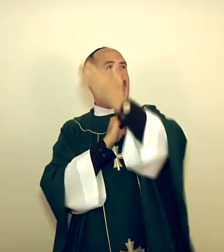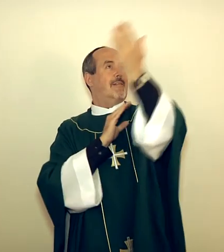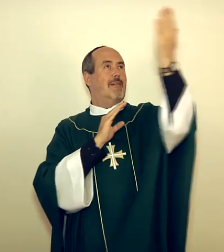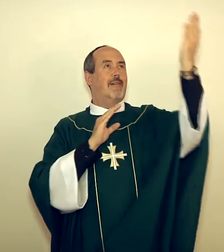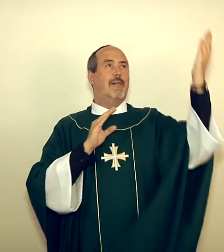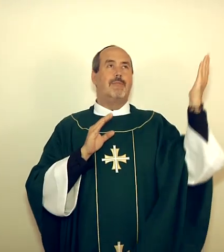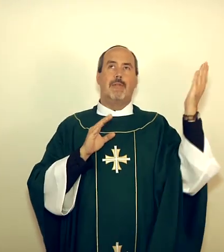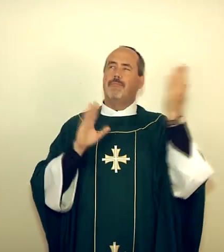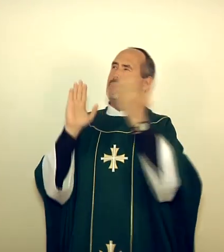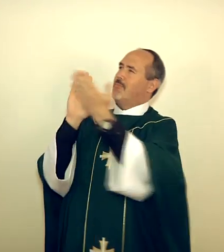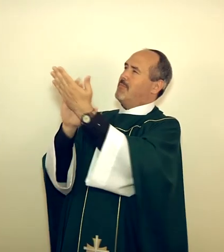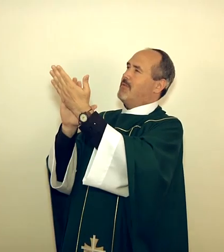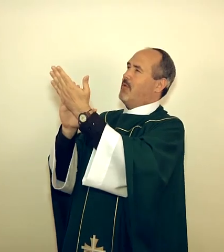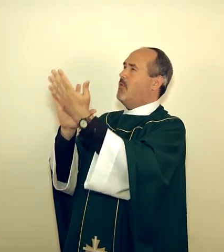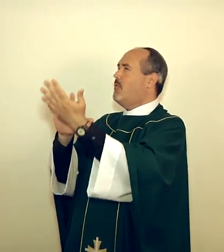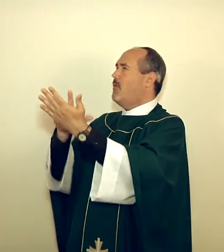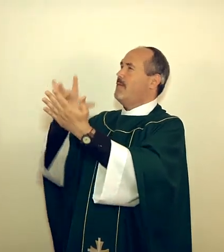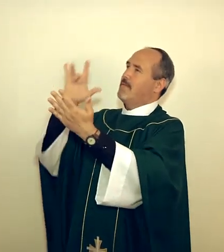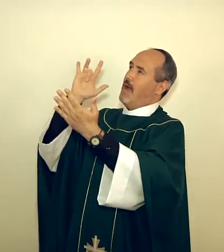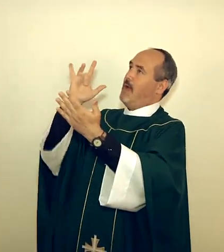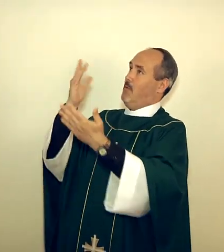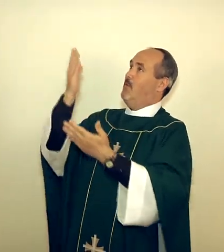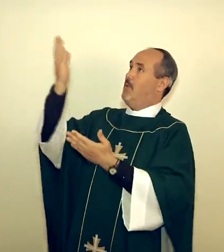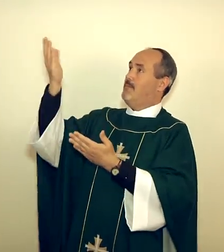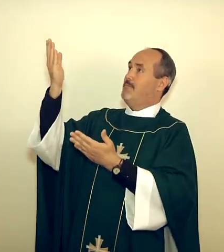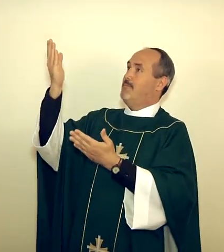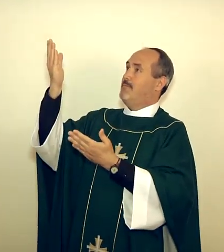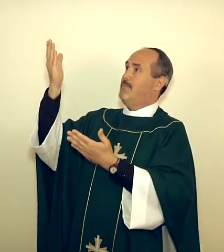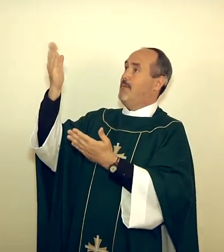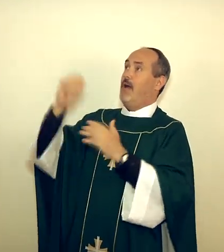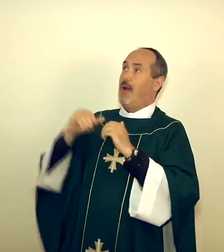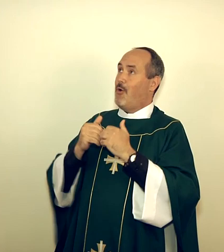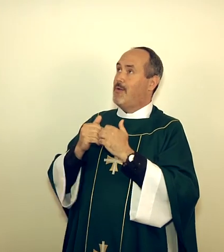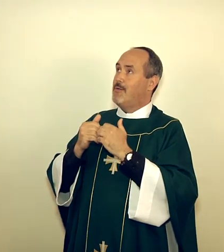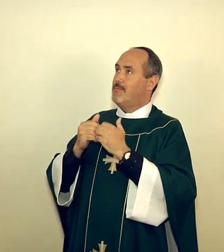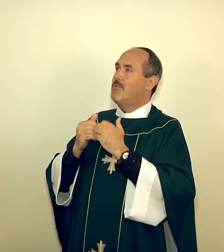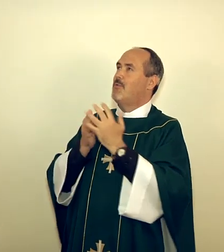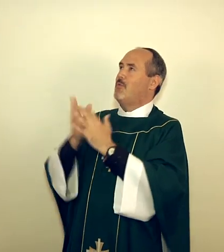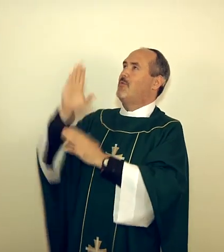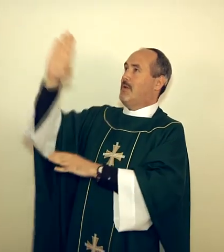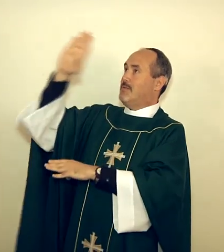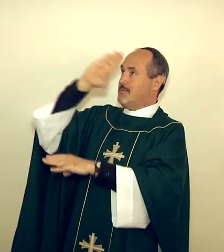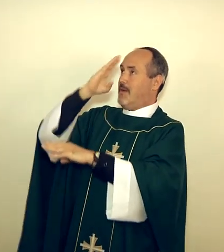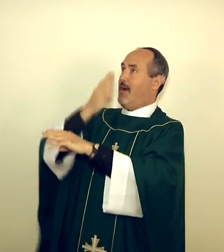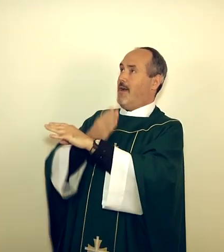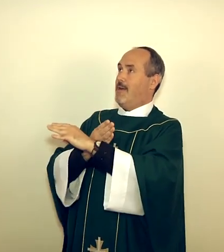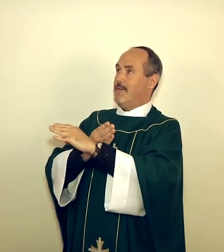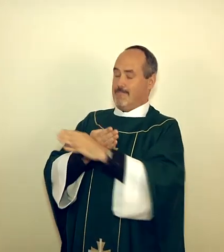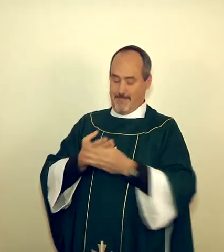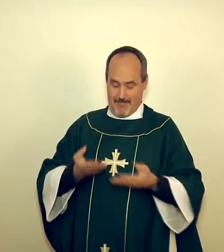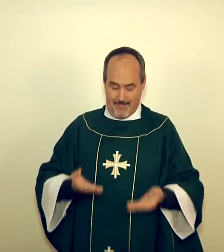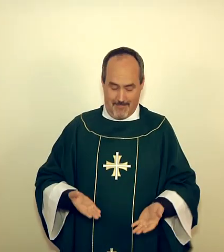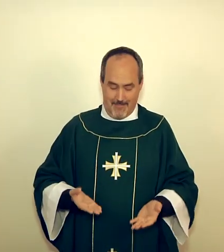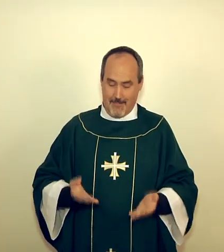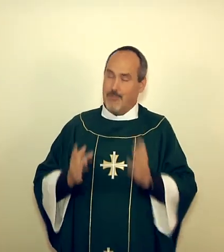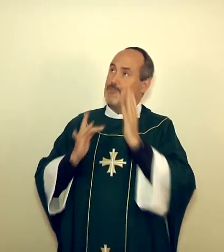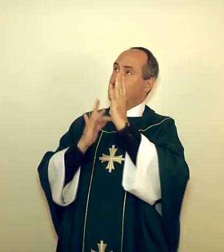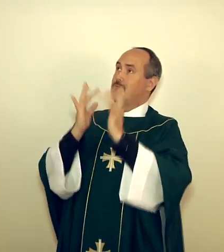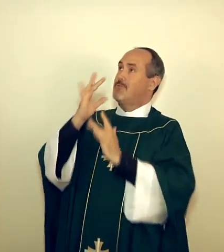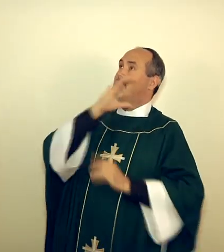life, and may praise and glorify you through your Son, Jesus Christ.